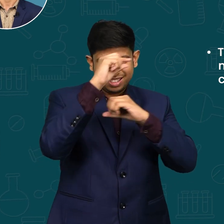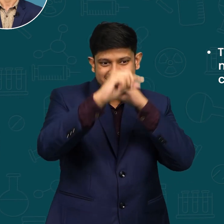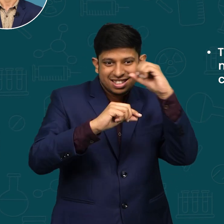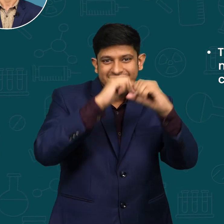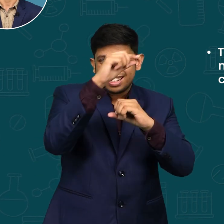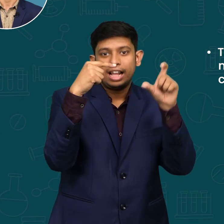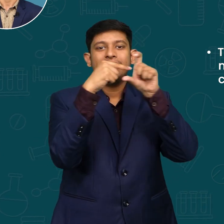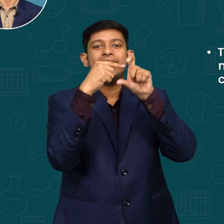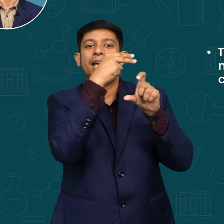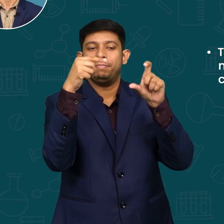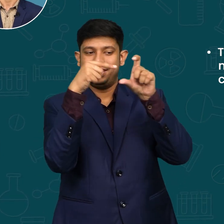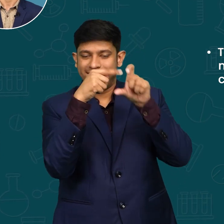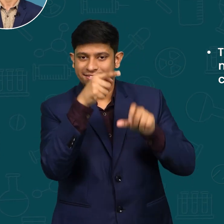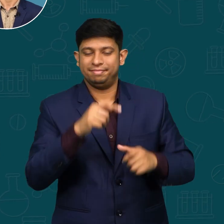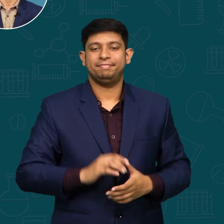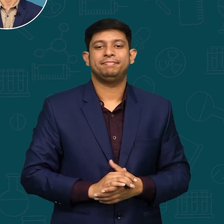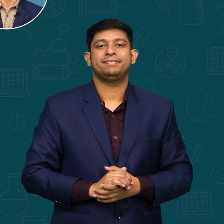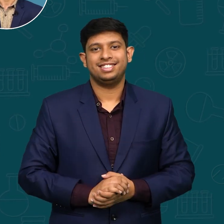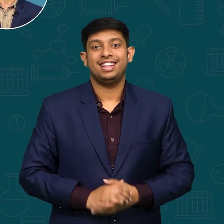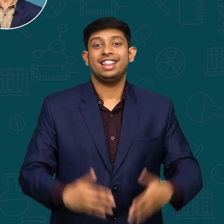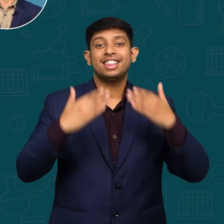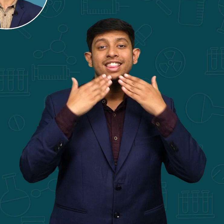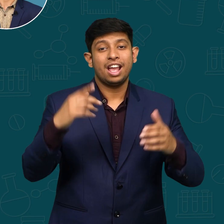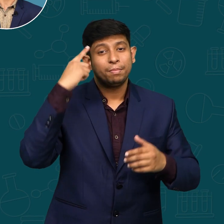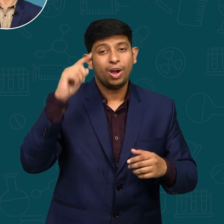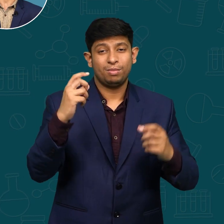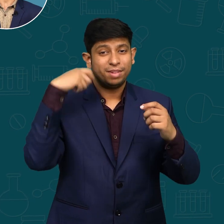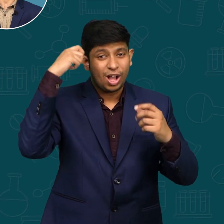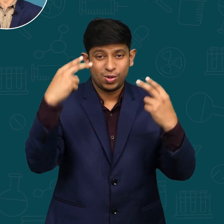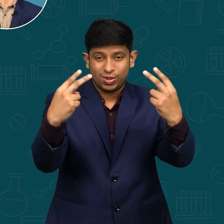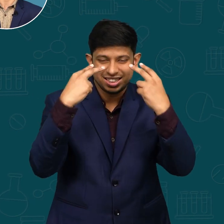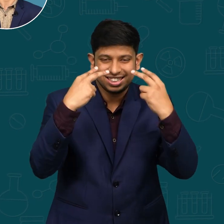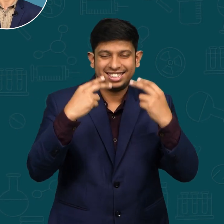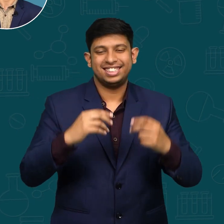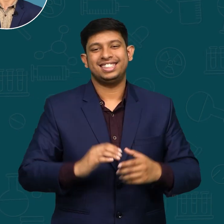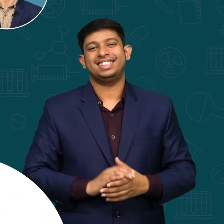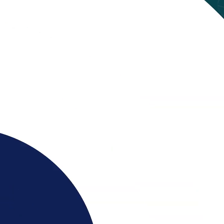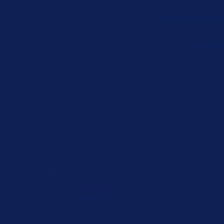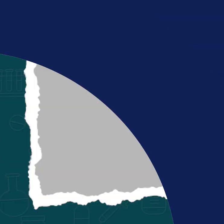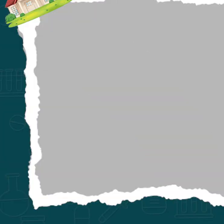Thank you for watching this video.